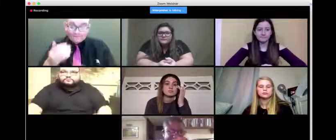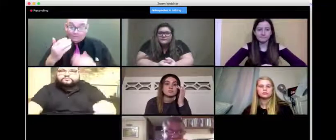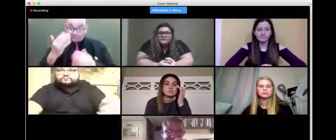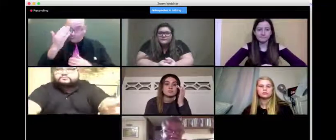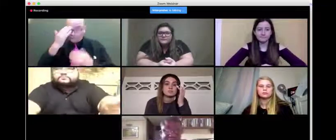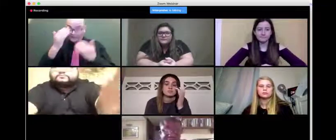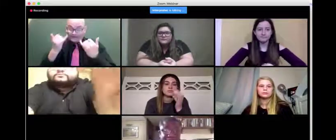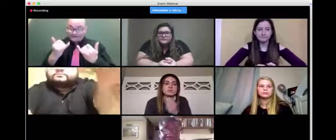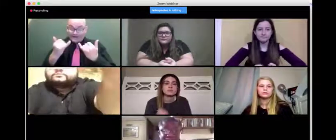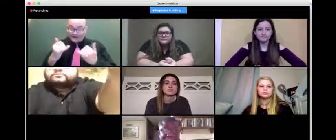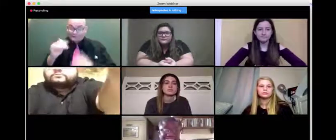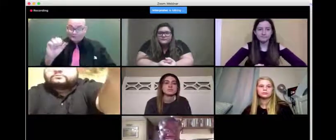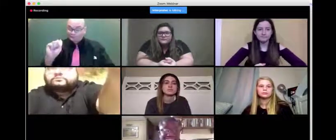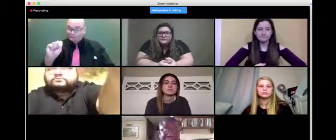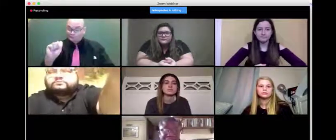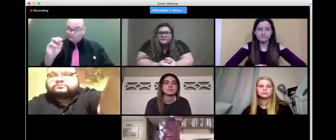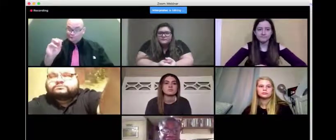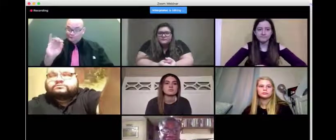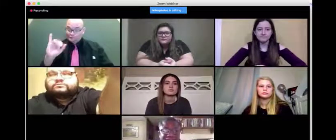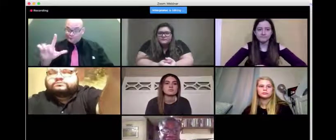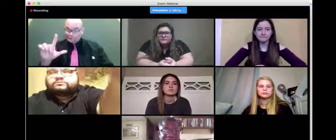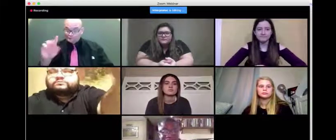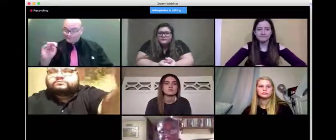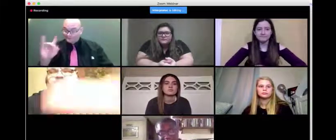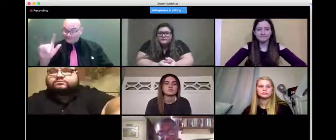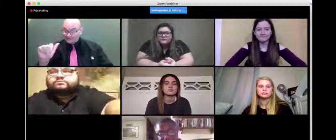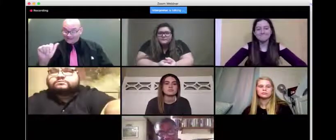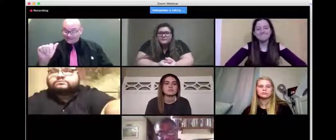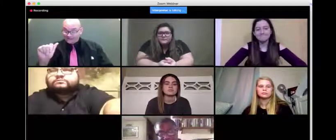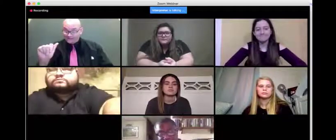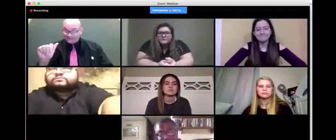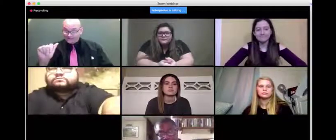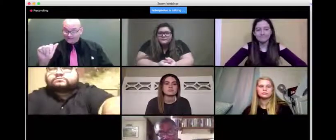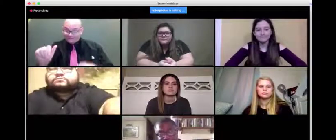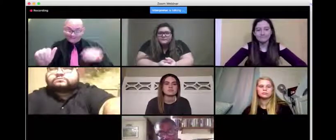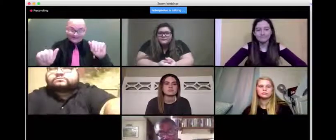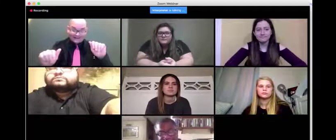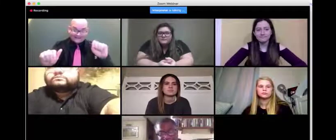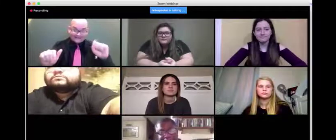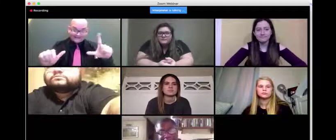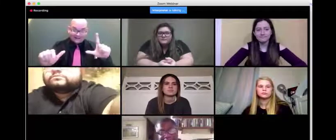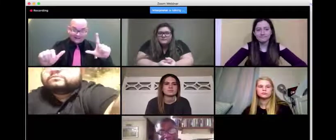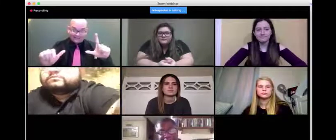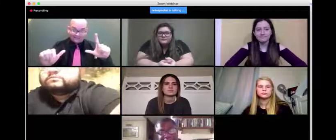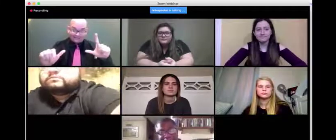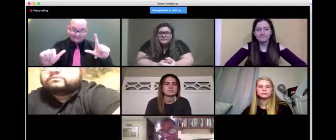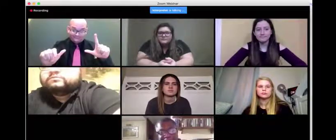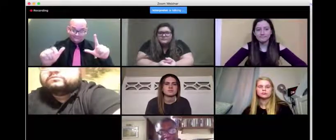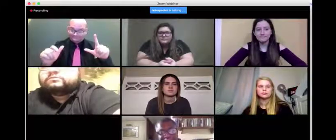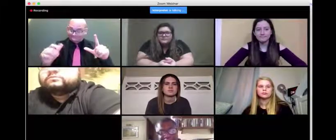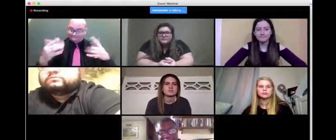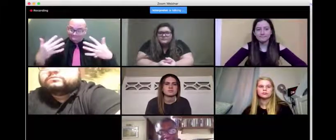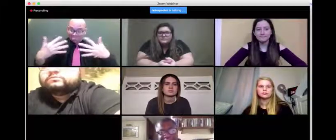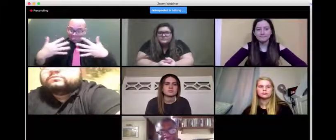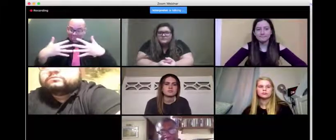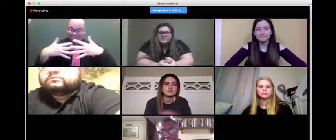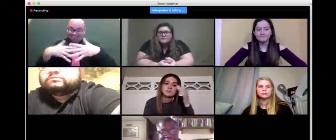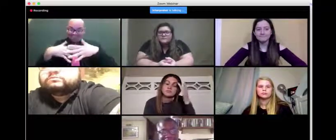Social media and ASL are now kind of coming together in a unique way. It